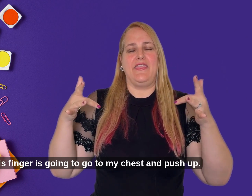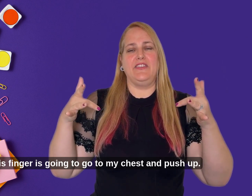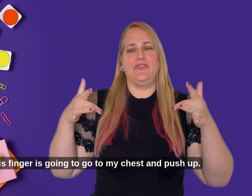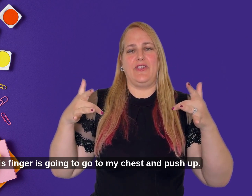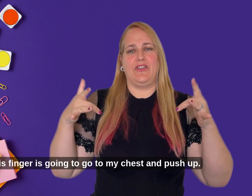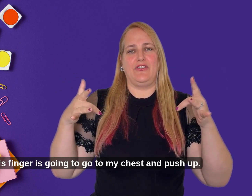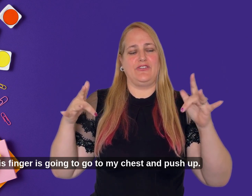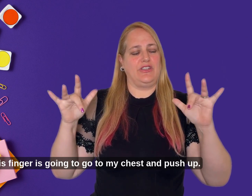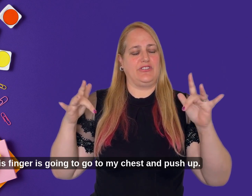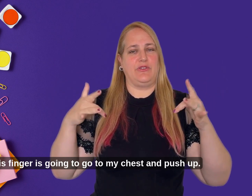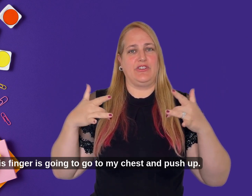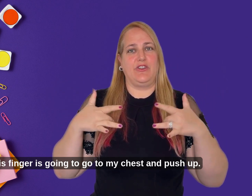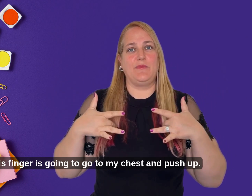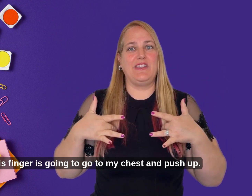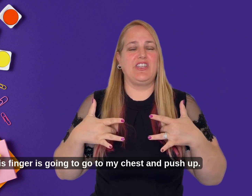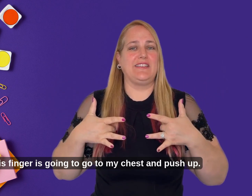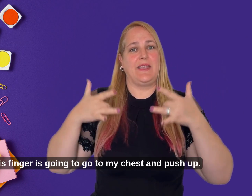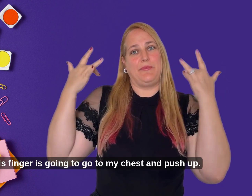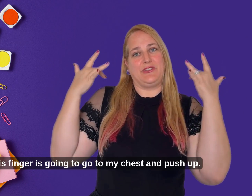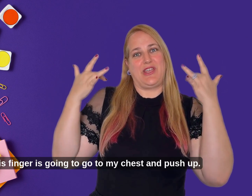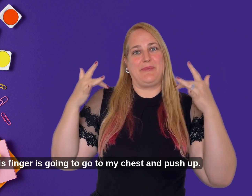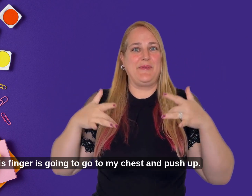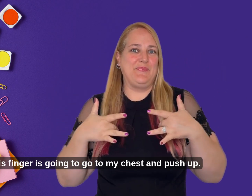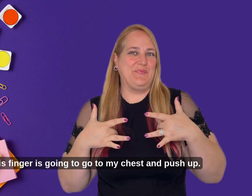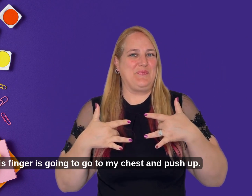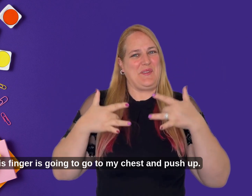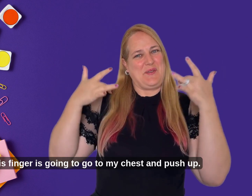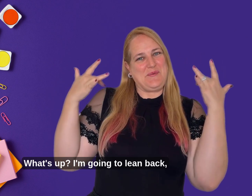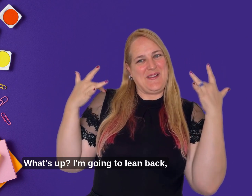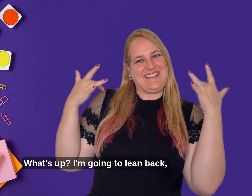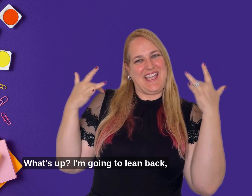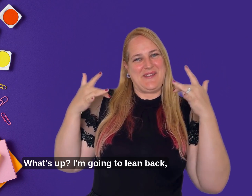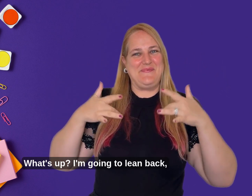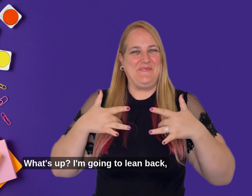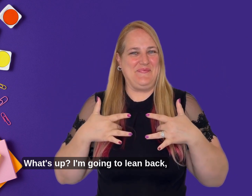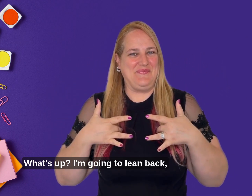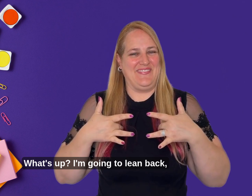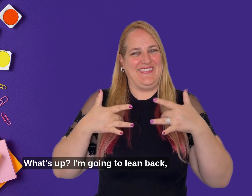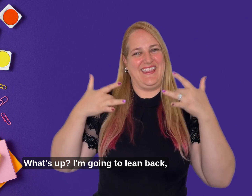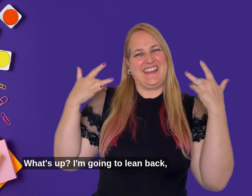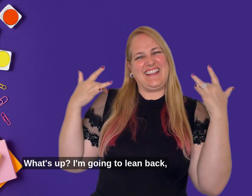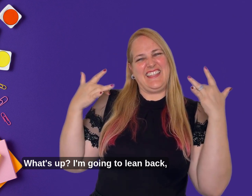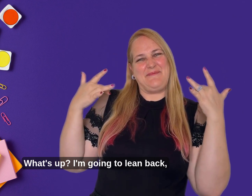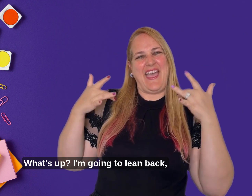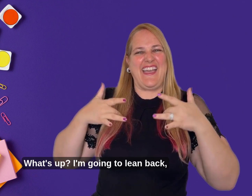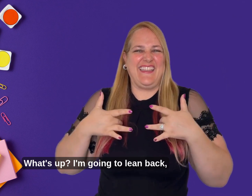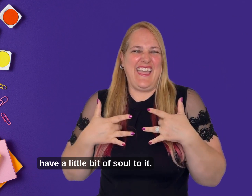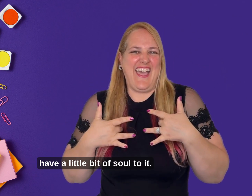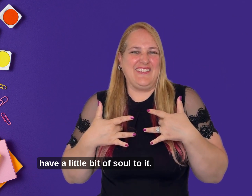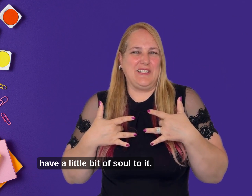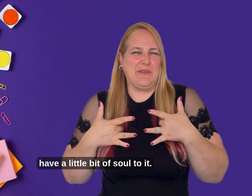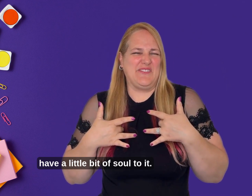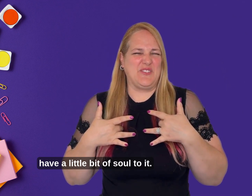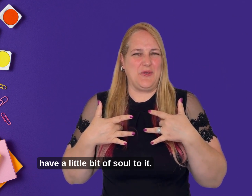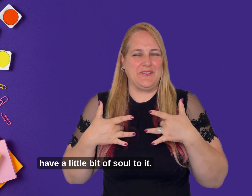this finger is going to go to my chest and push up. What's up? I'm going to lean back, have a little bit of soul to